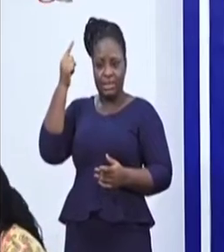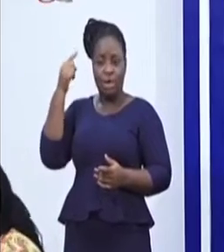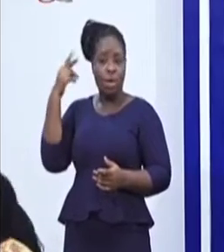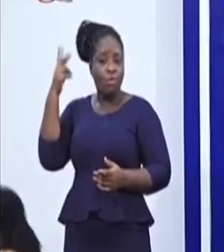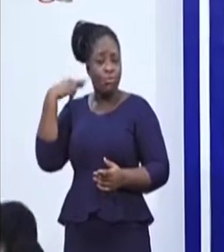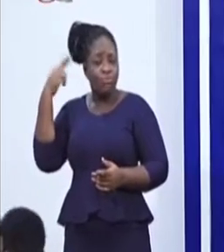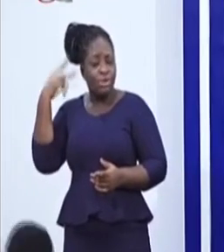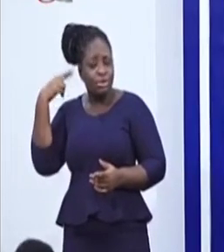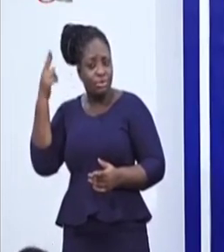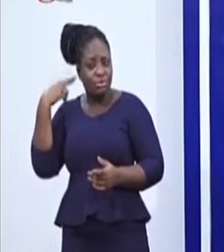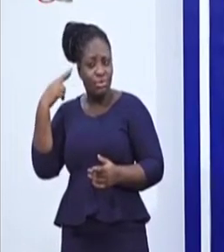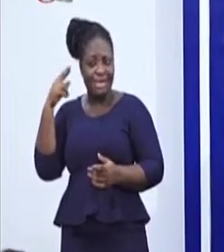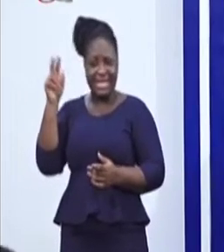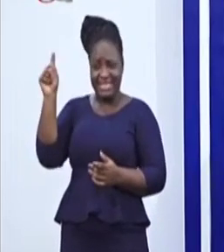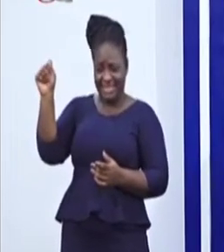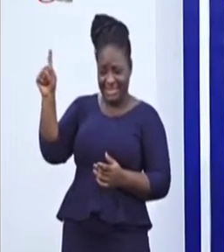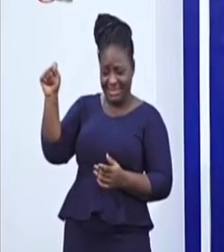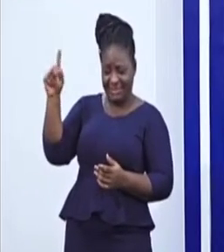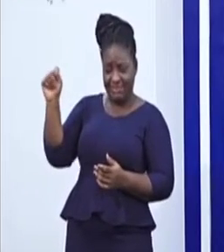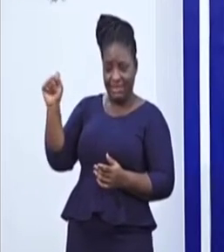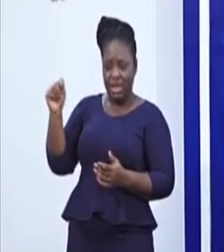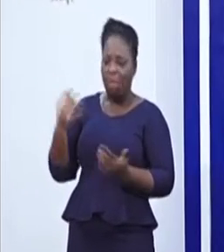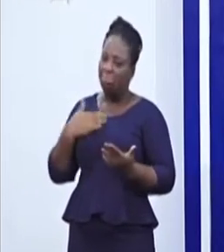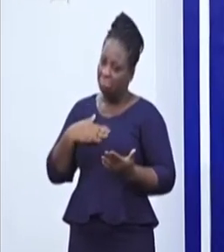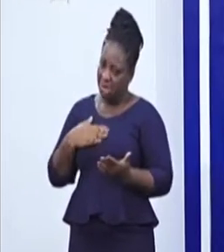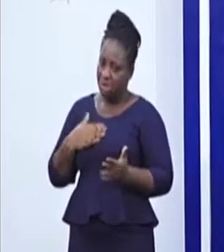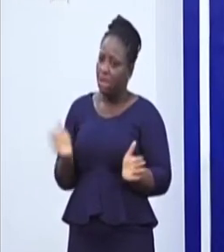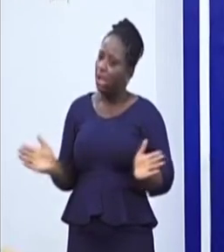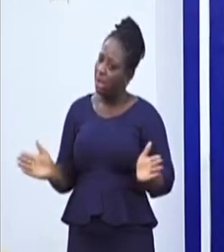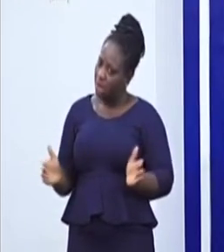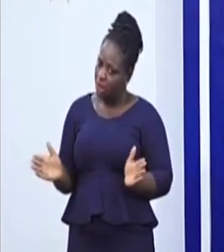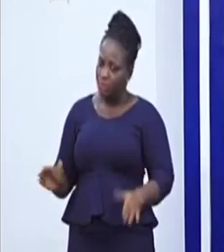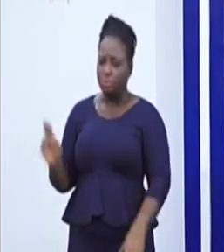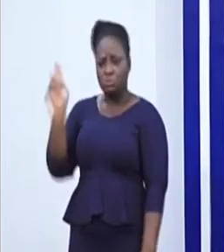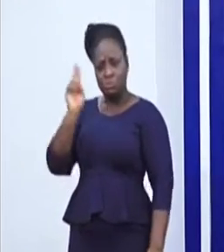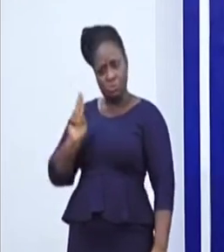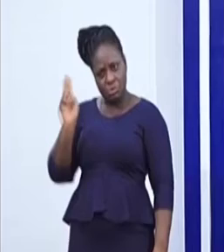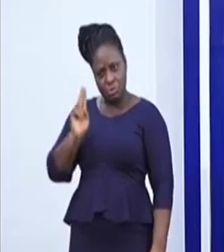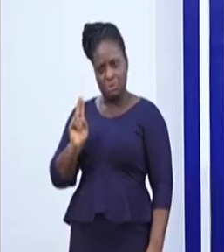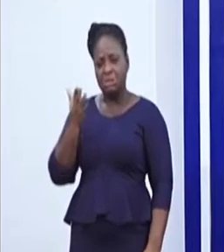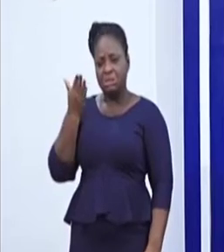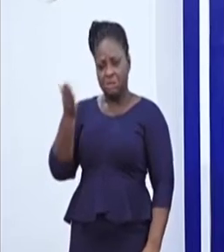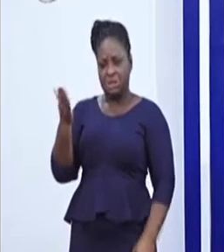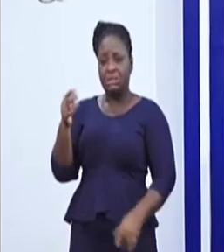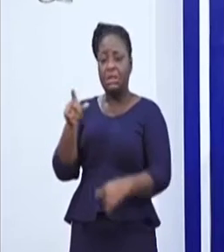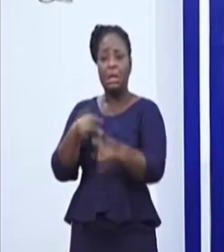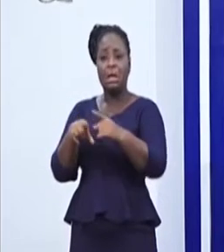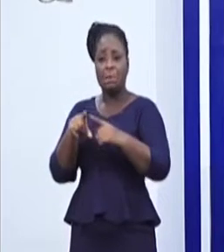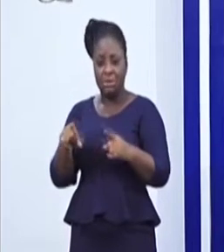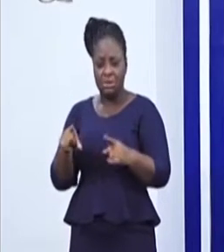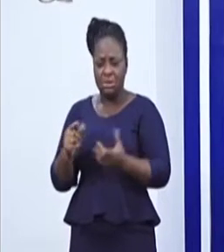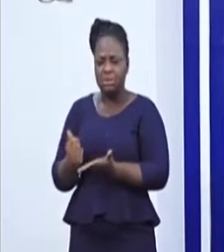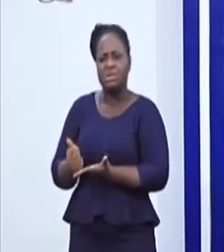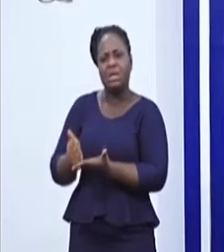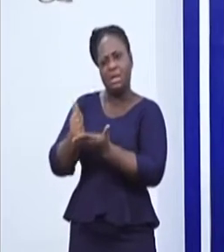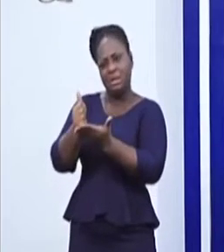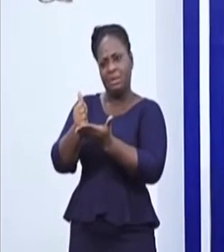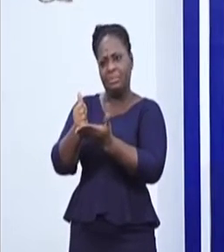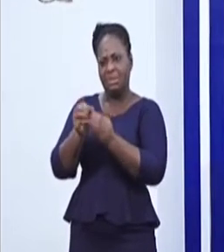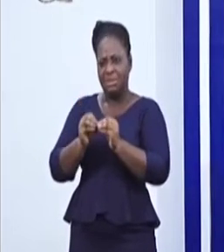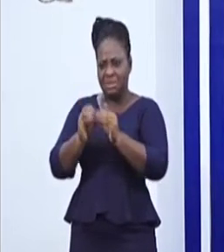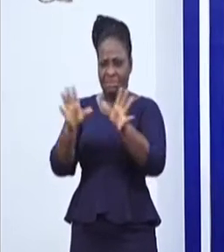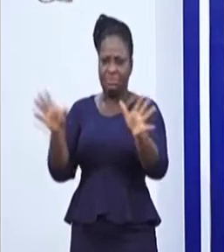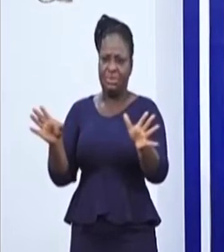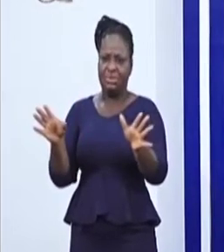Radio and television stations are encouraged to use these materials to aid in the